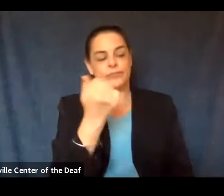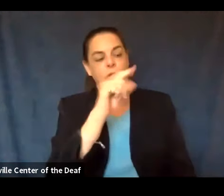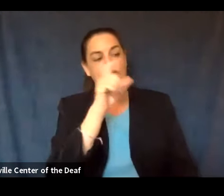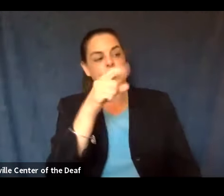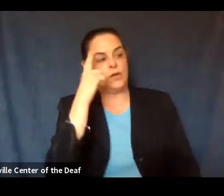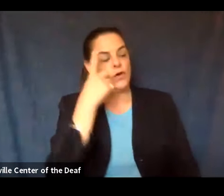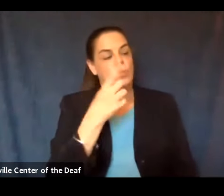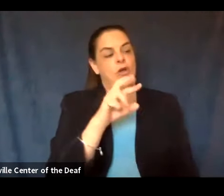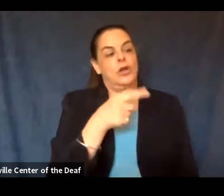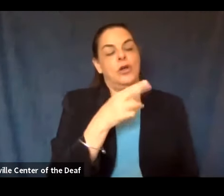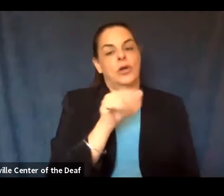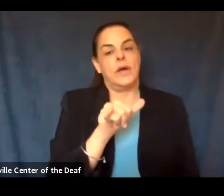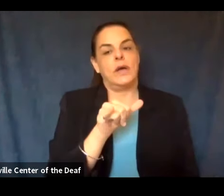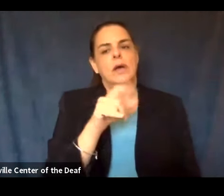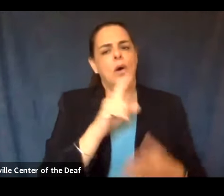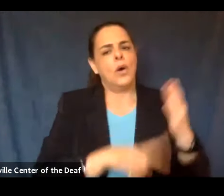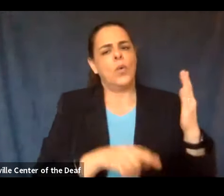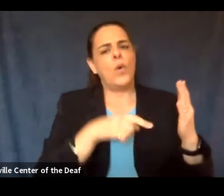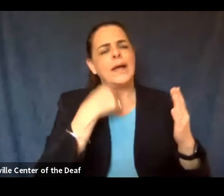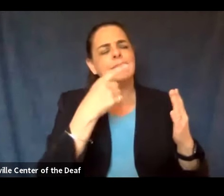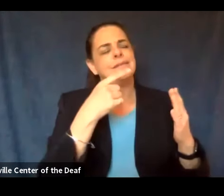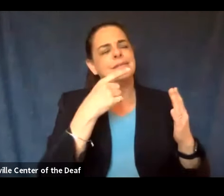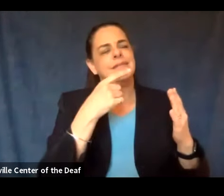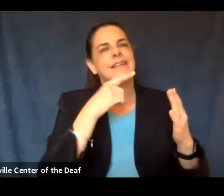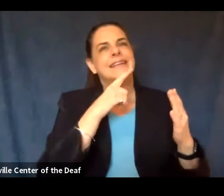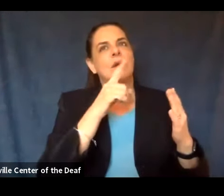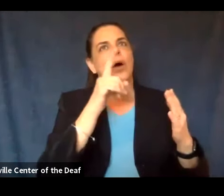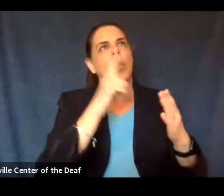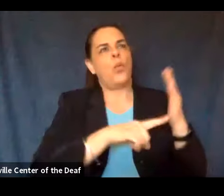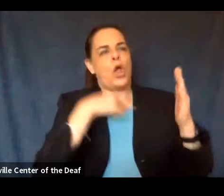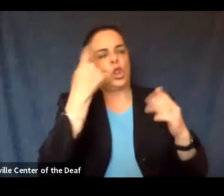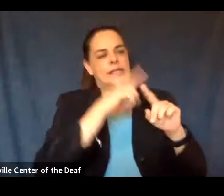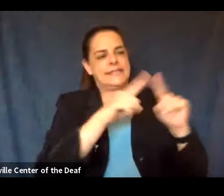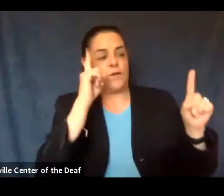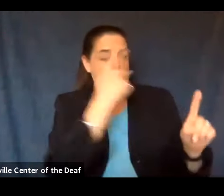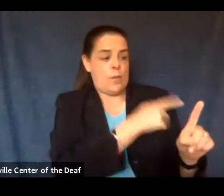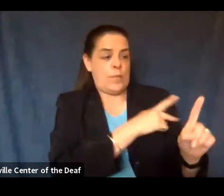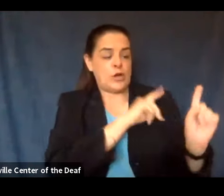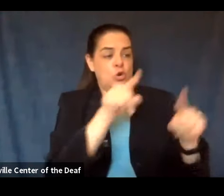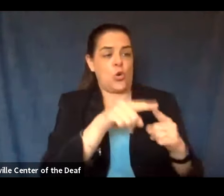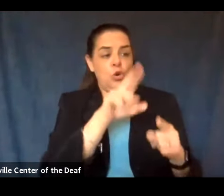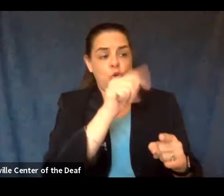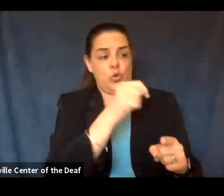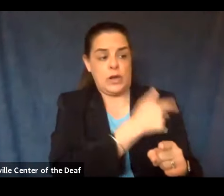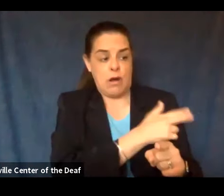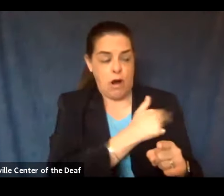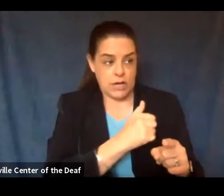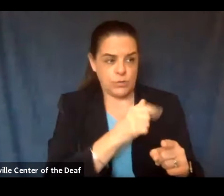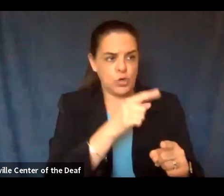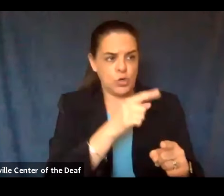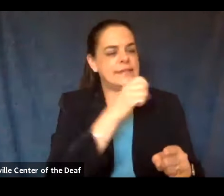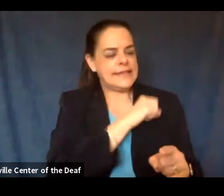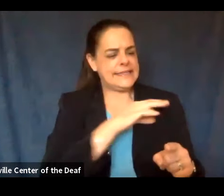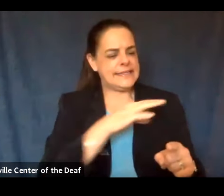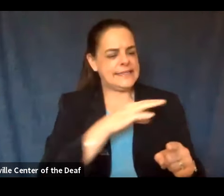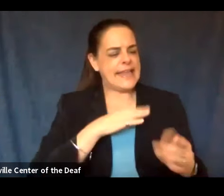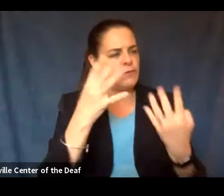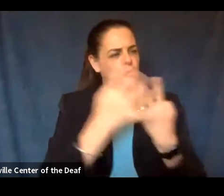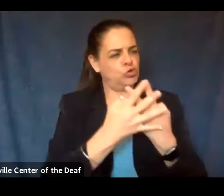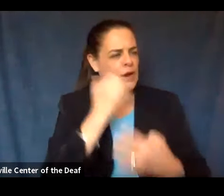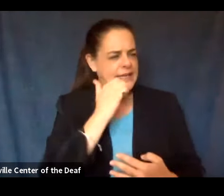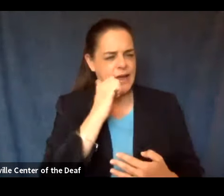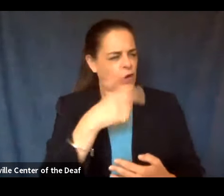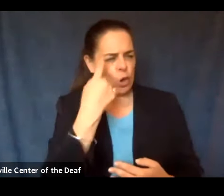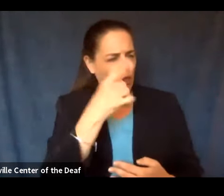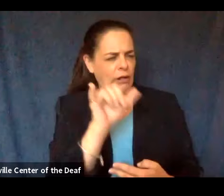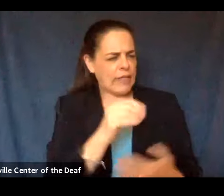Dr. Gray. What looks different for patients going to UT Medical Center these days? You said staff are screened daily. What does that screening look like?